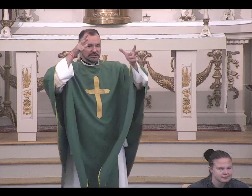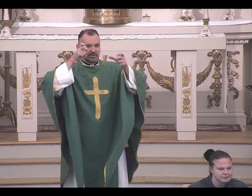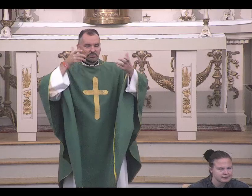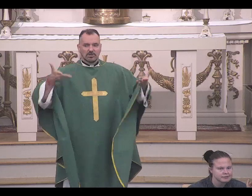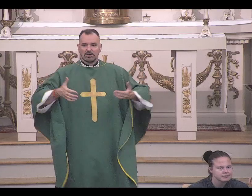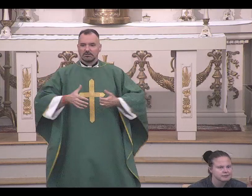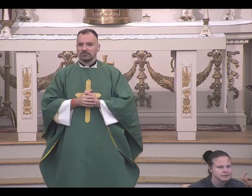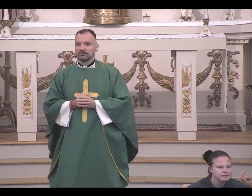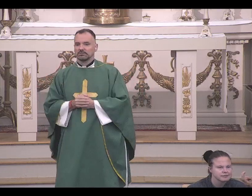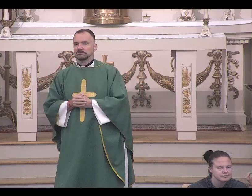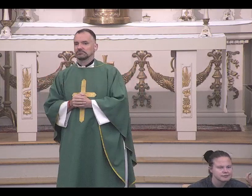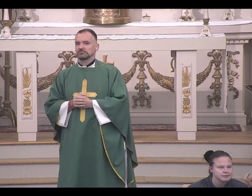Often,